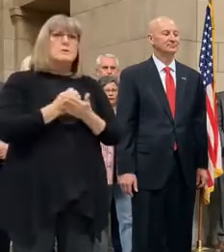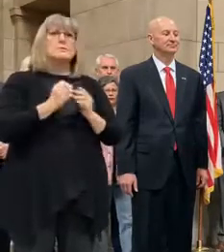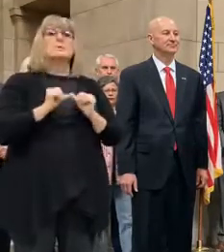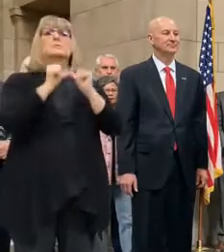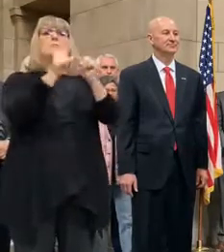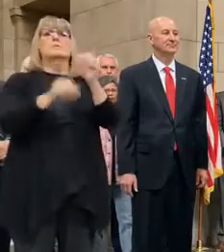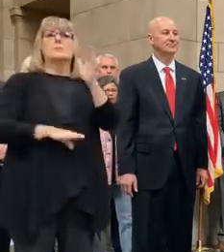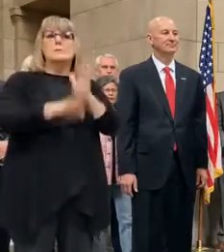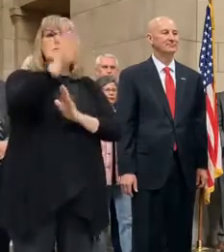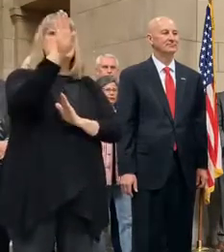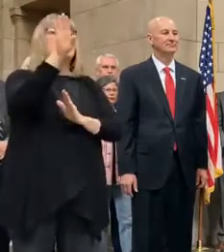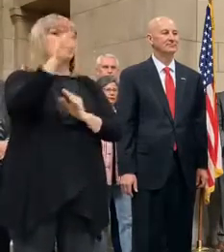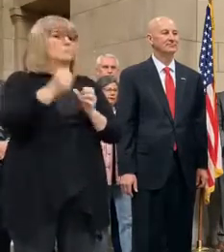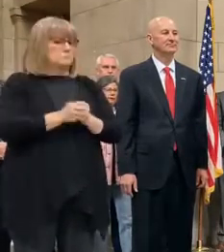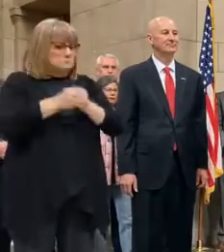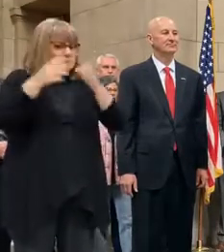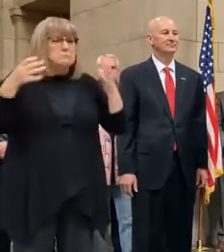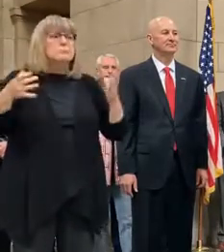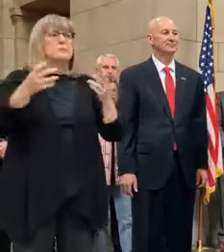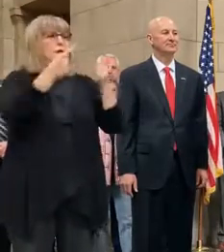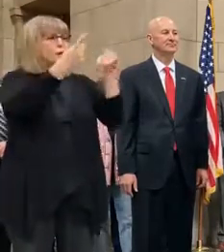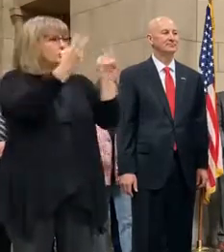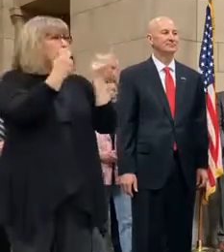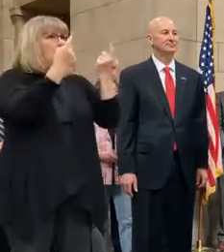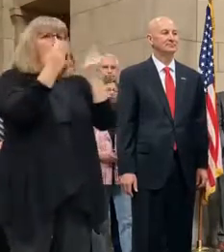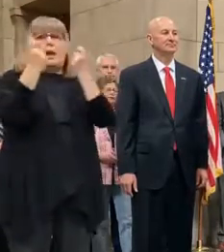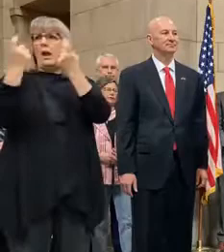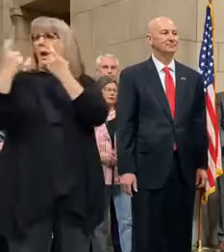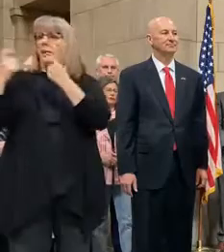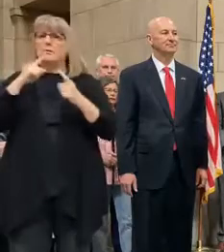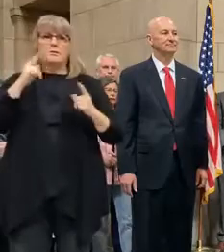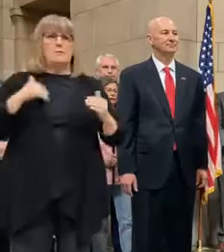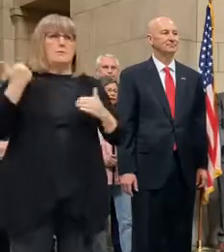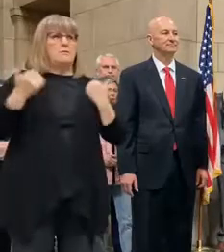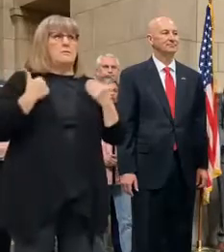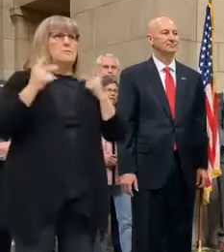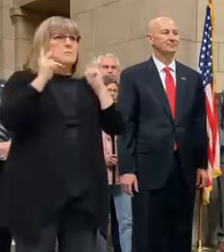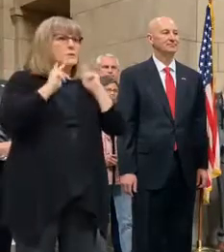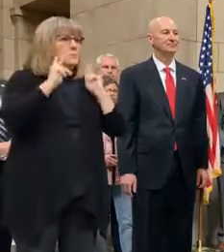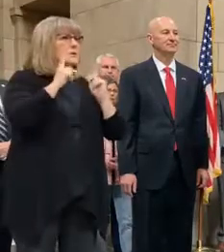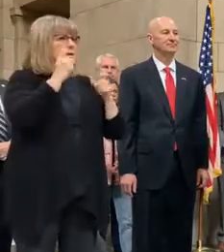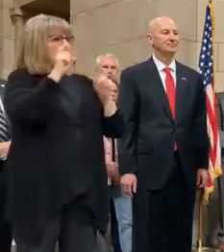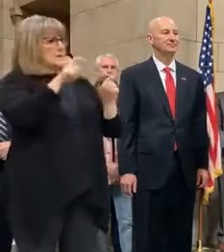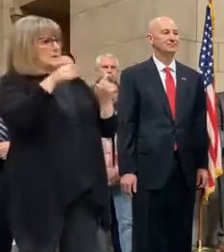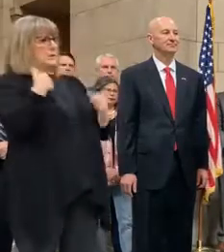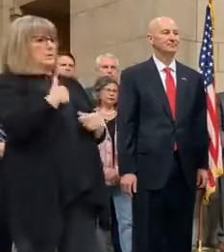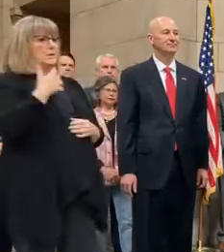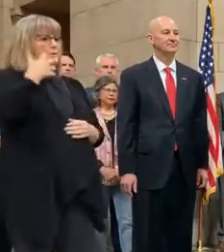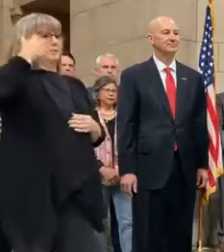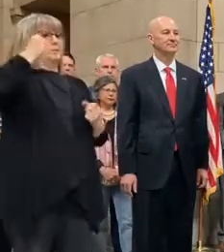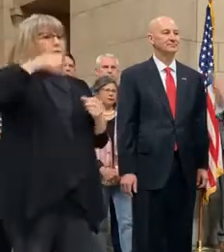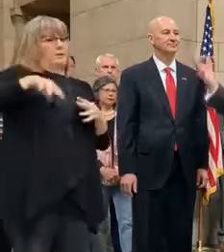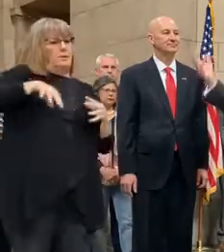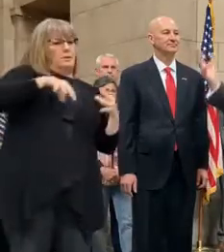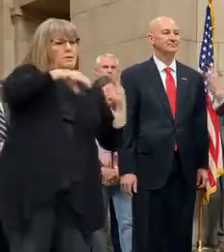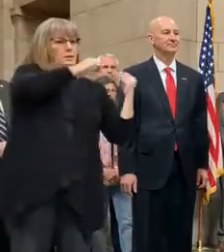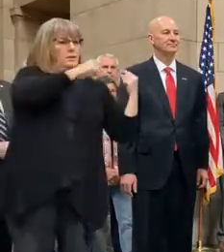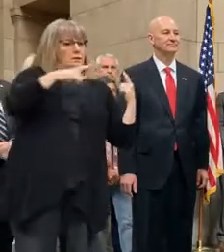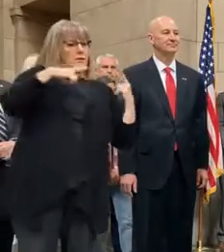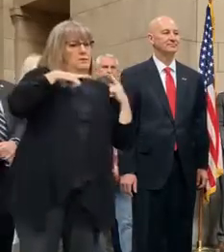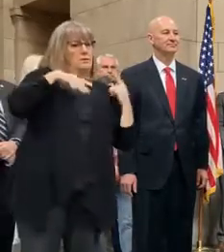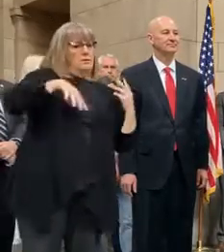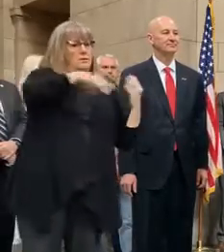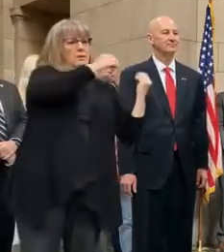open to grow our communities, and we're open to attract the very young people that we need as us boomers leave the business world and